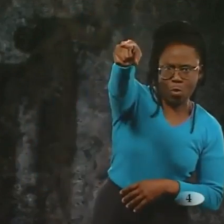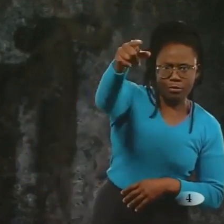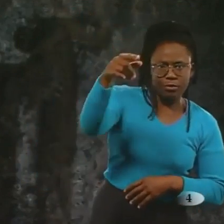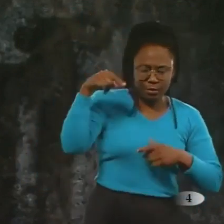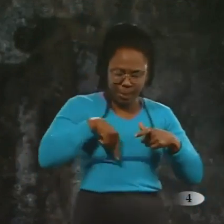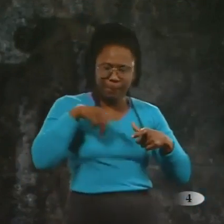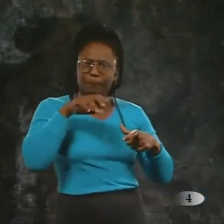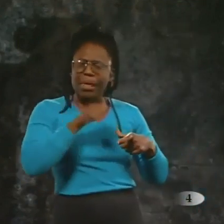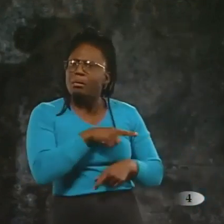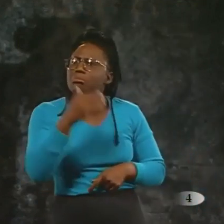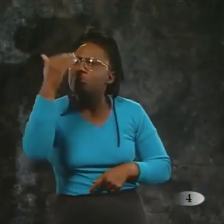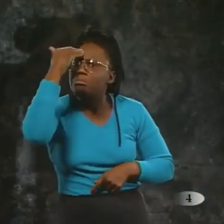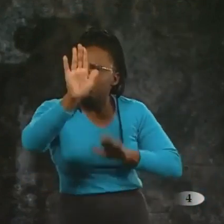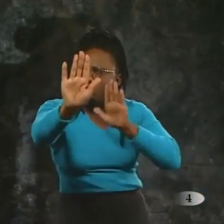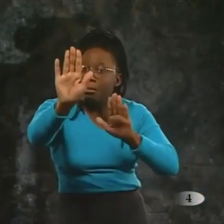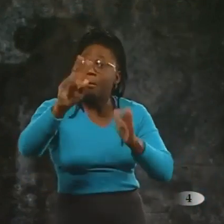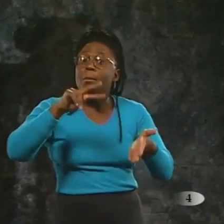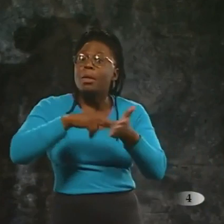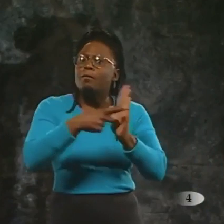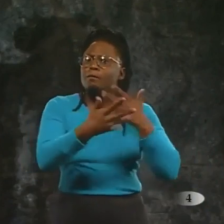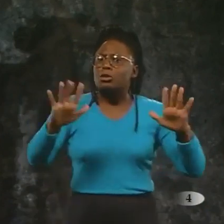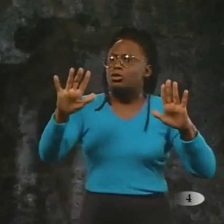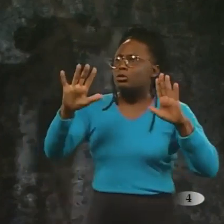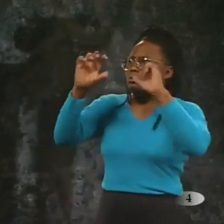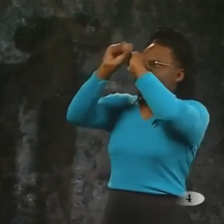And they're able to understand both, that they're not the same thing.